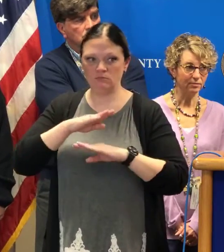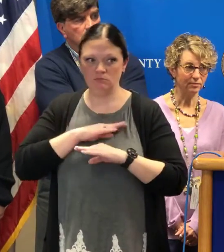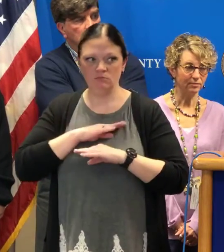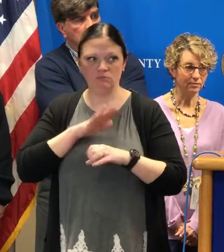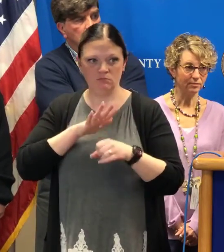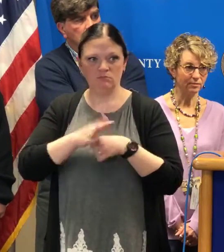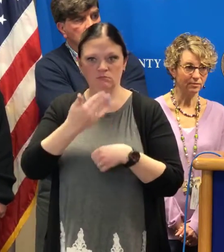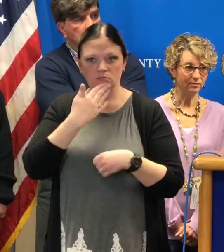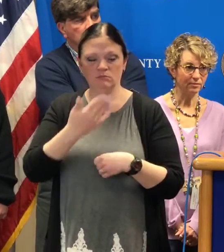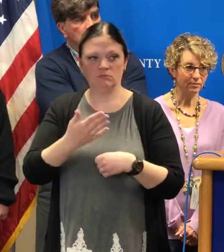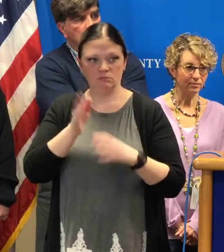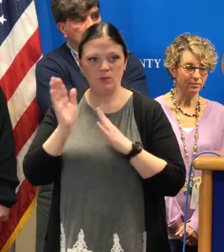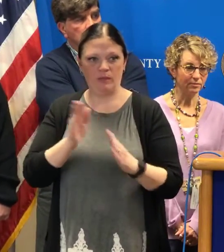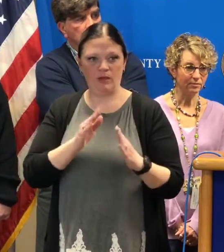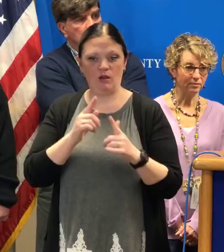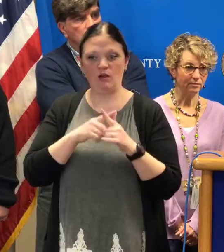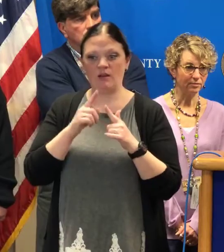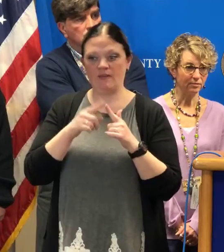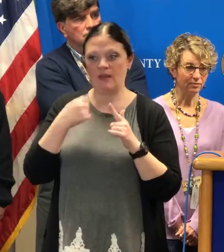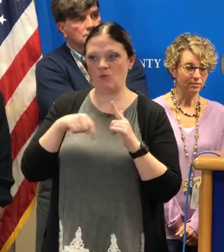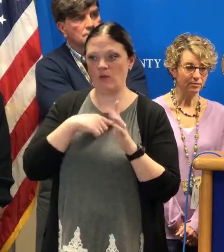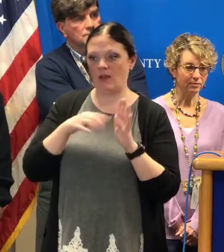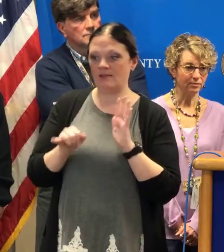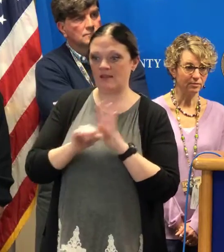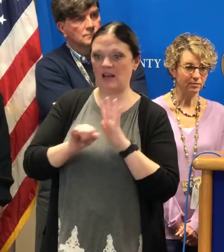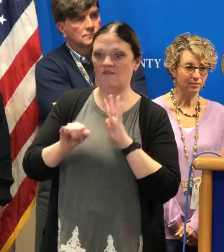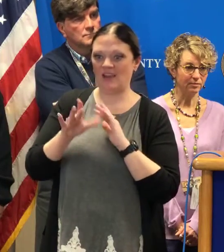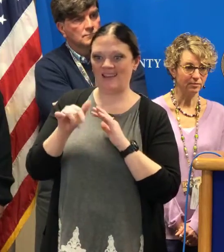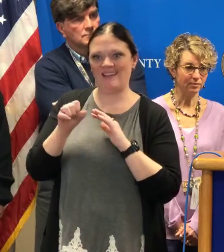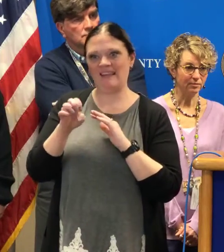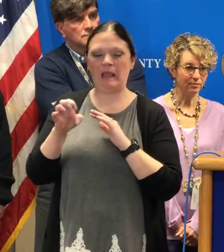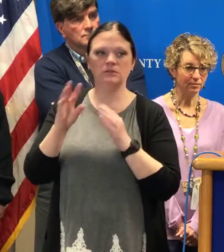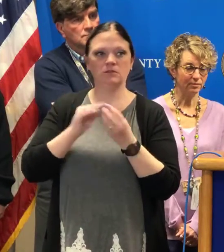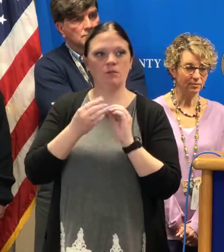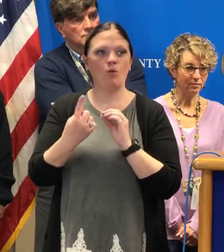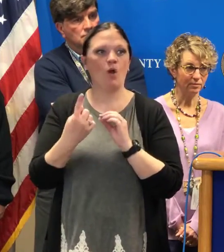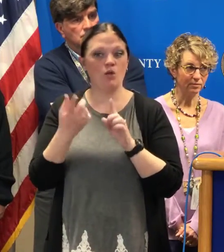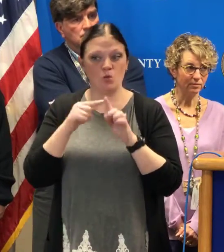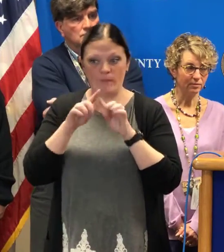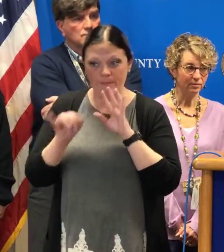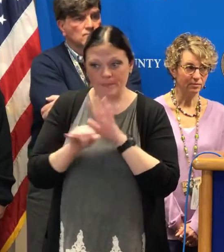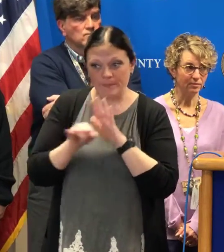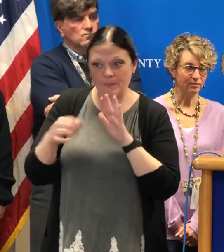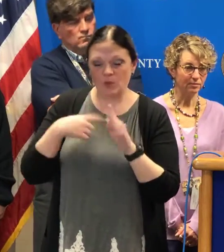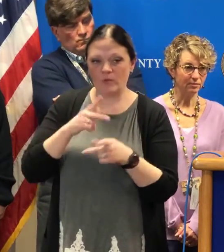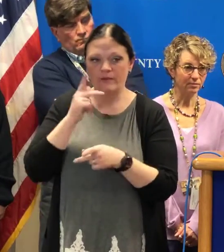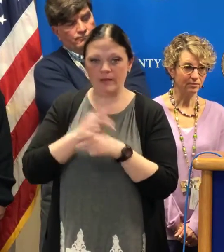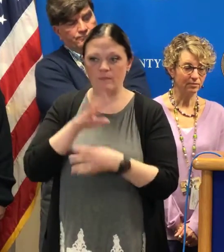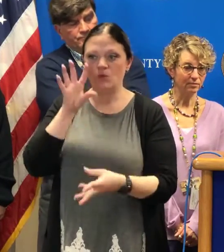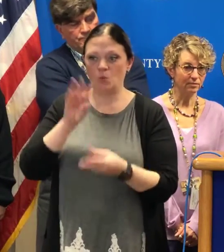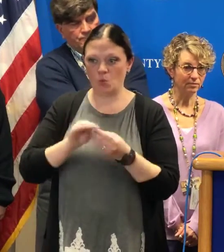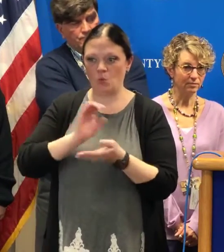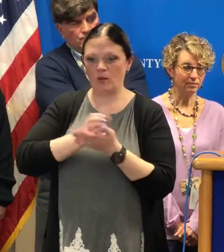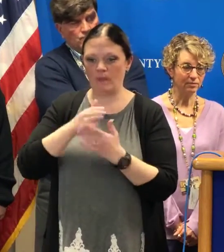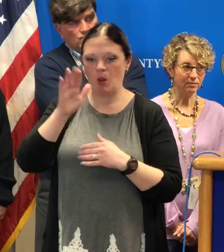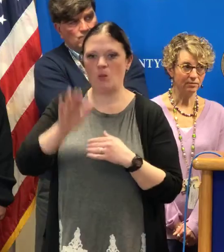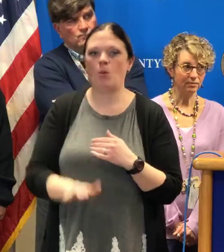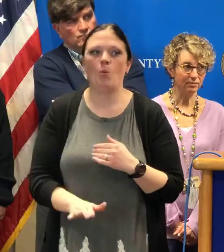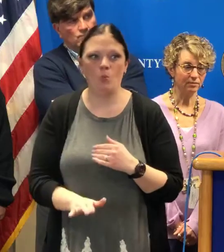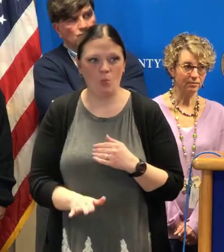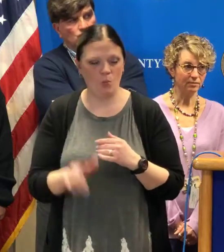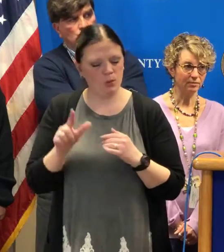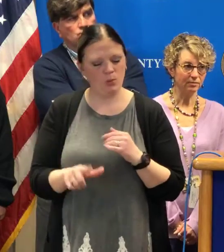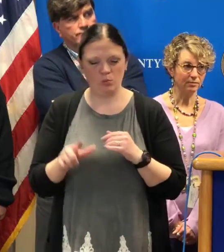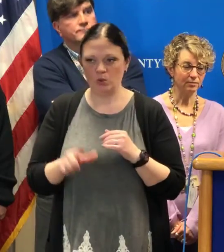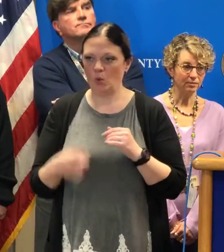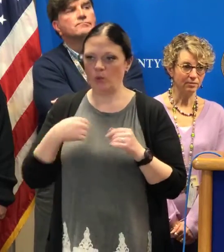do identify that case number one, but to ensure that when the cases are identified, we're keeping the total amount low, and we're doing the best that we